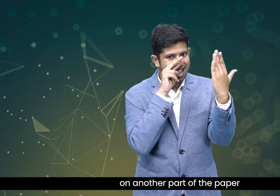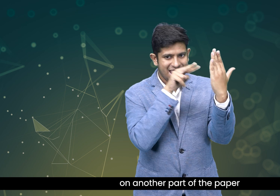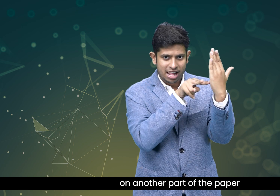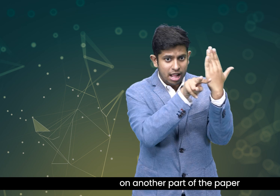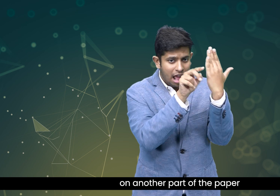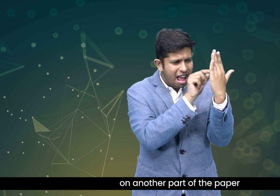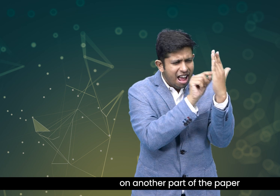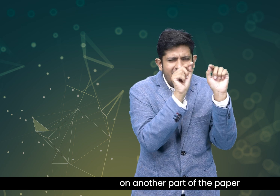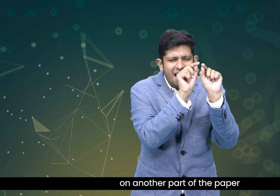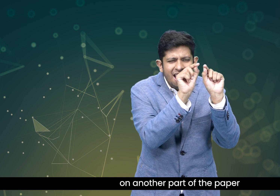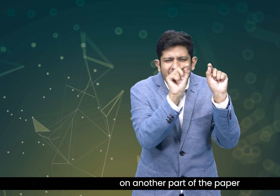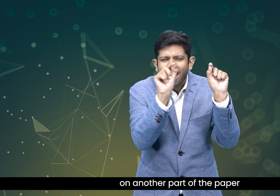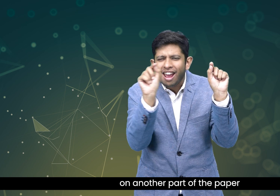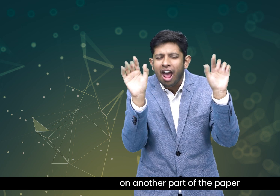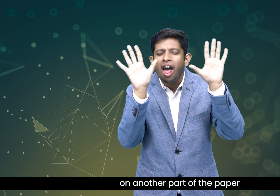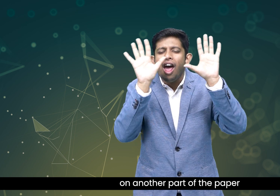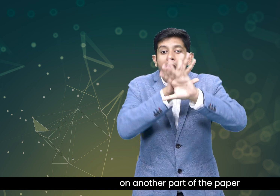another part of the paper.